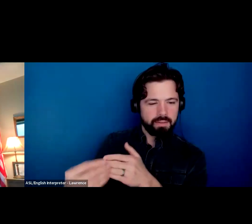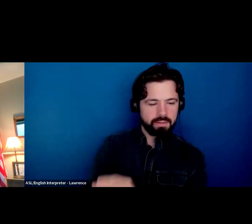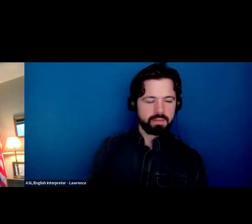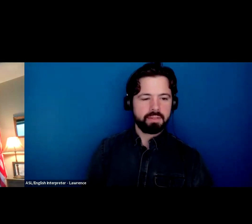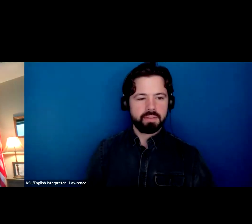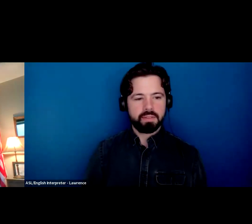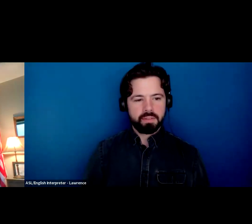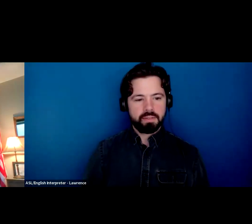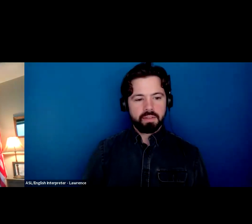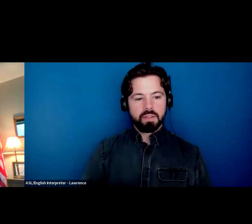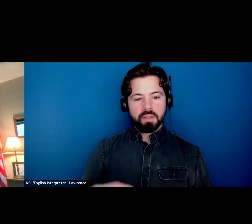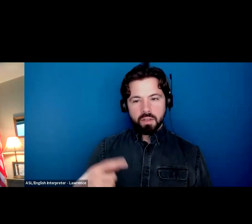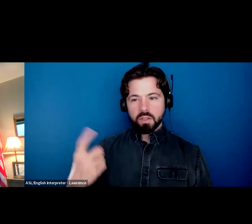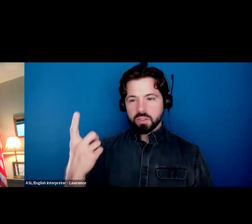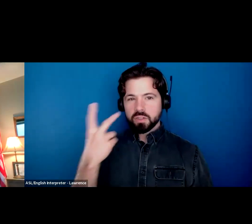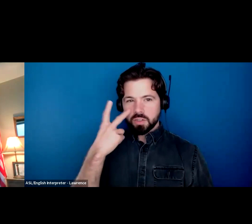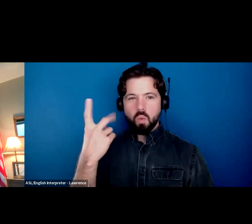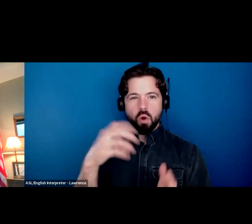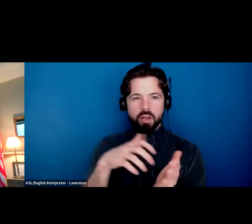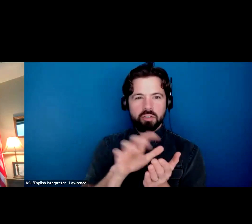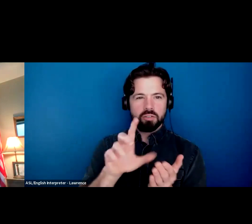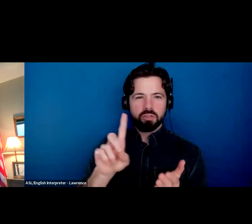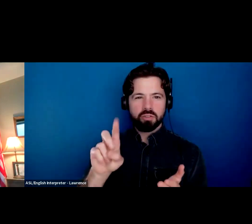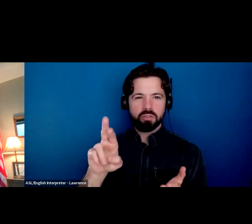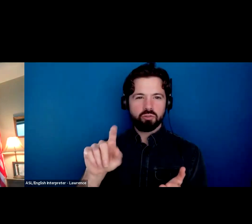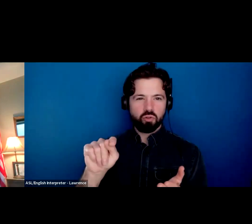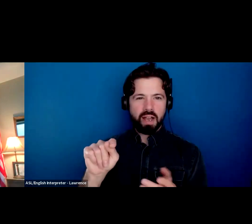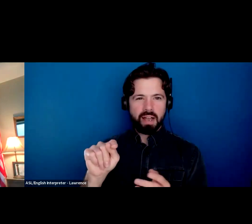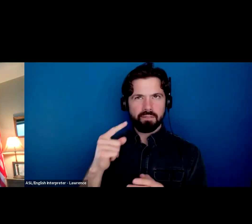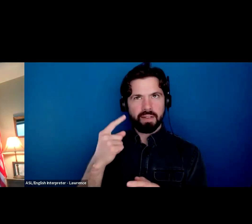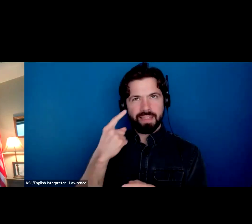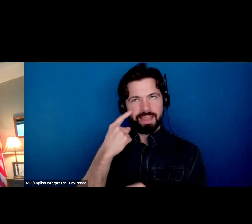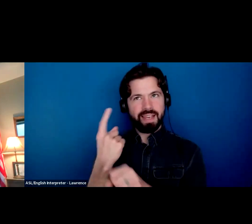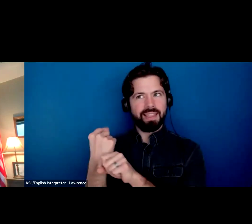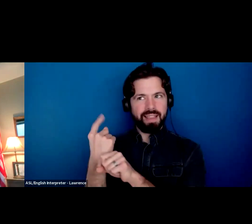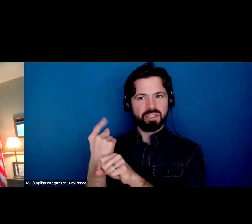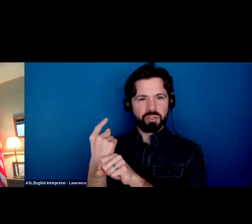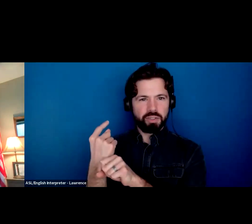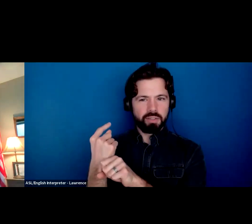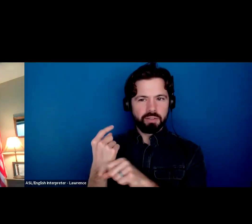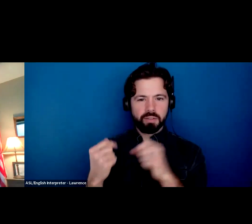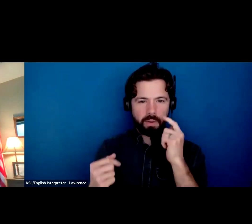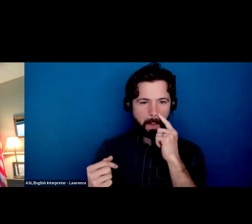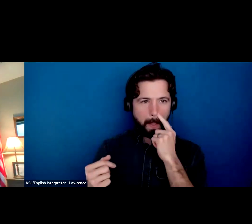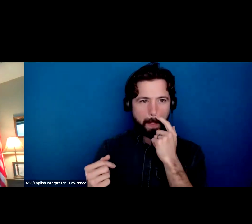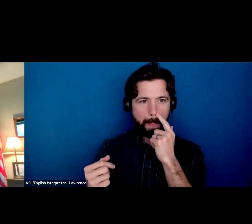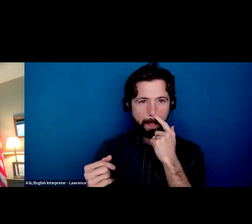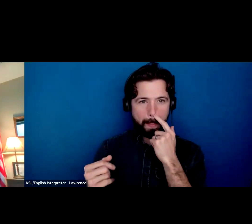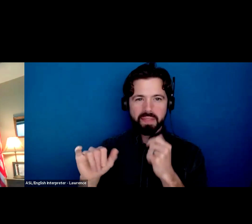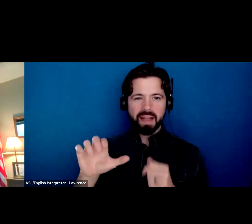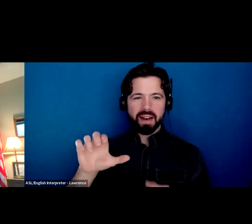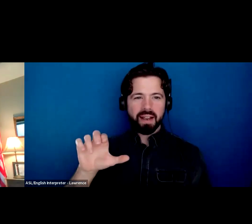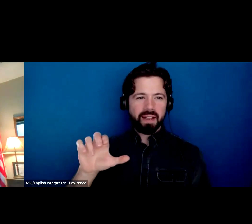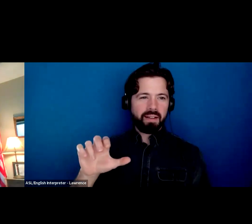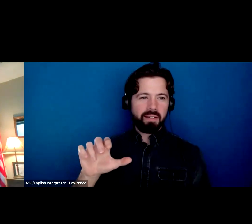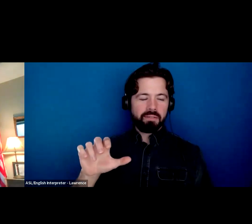The draft that we saw back in almost a year ago of what the kind of the crosswalk was going to be, like,